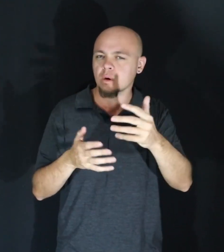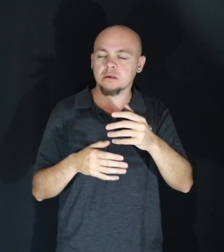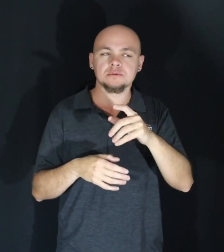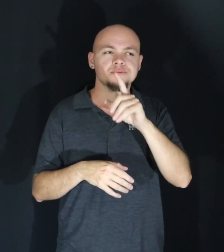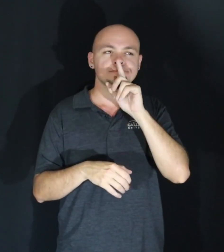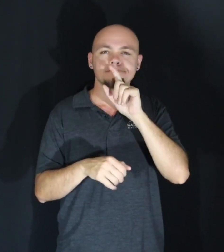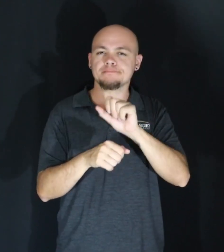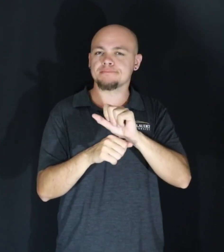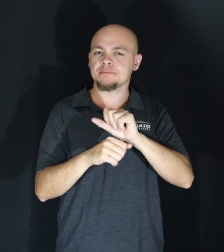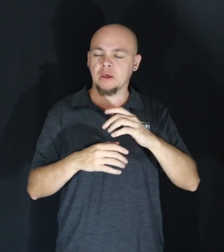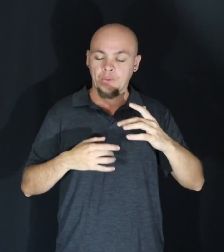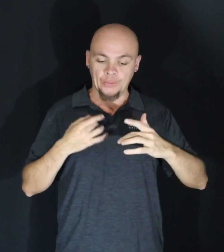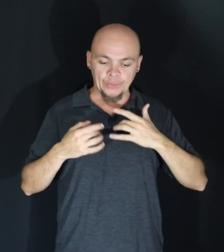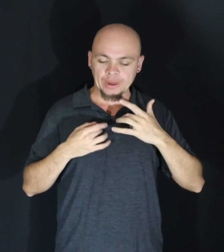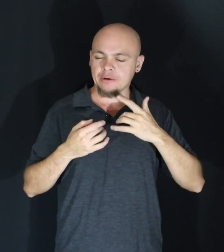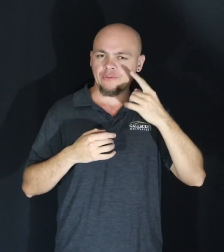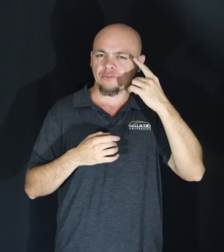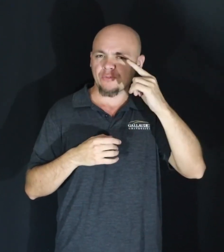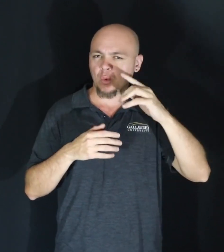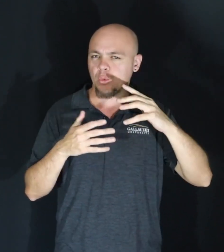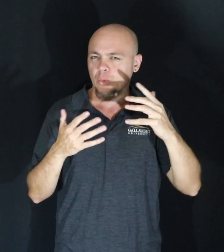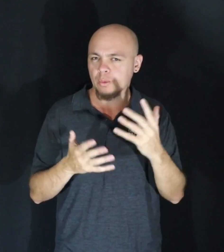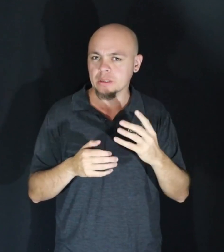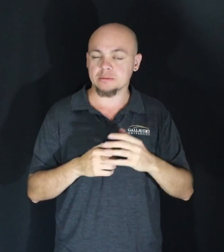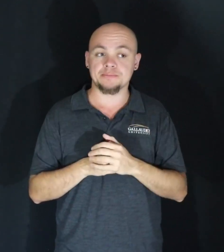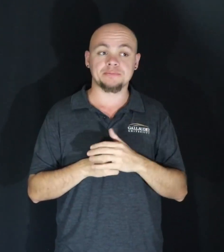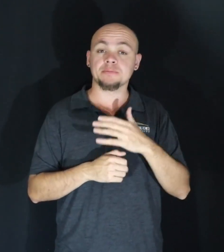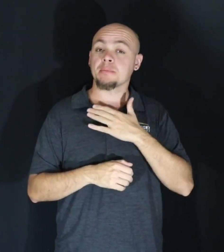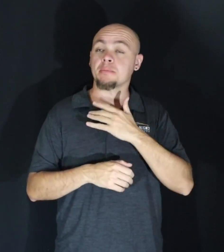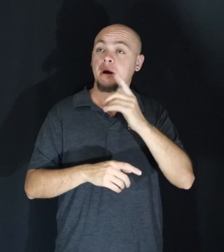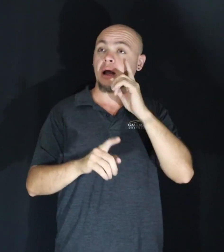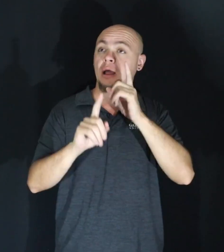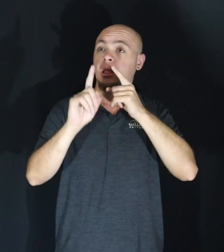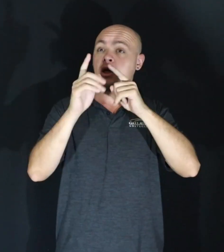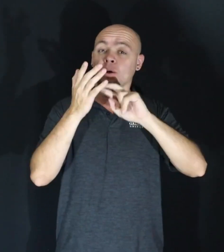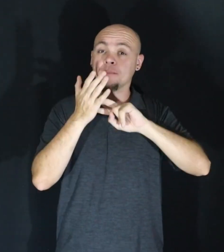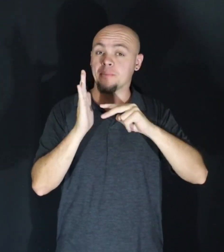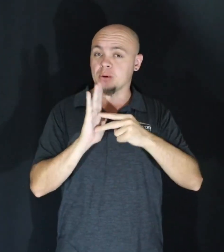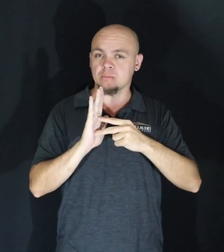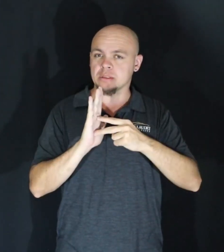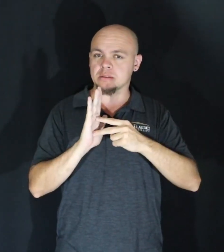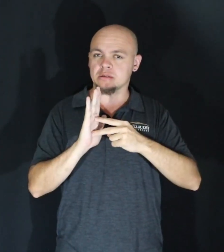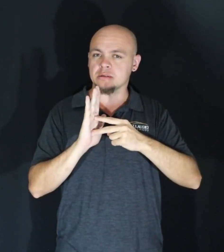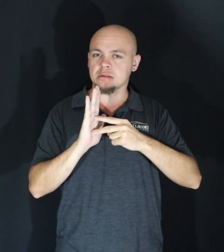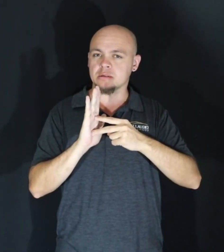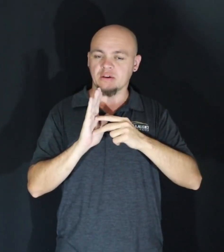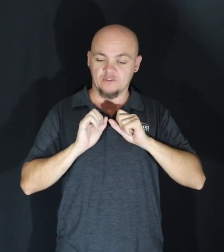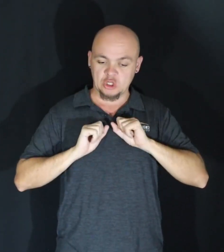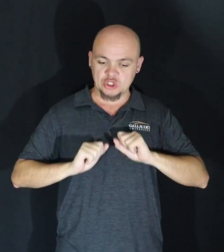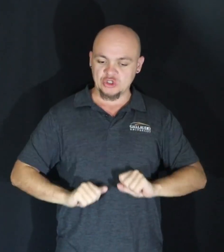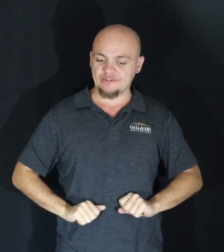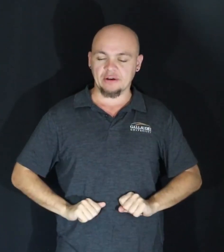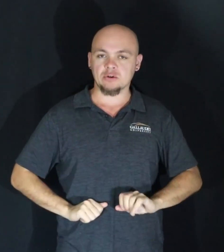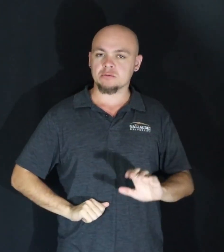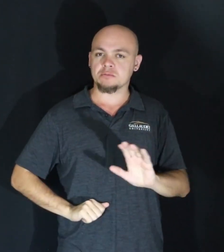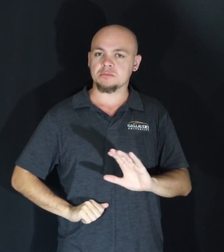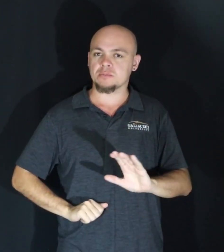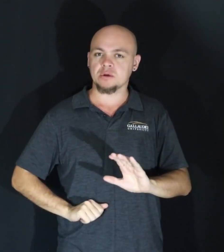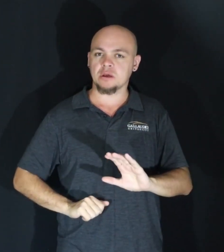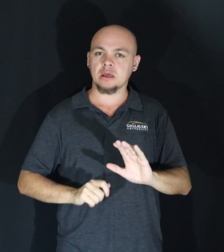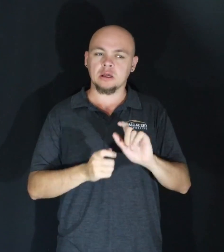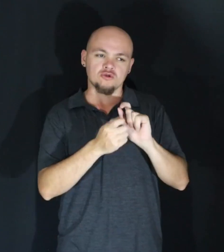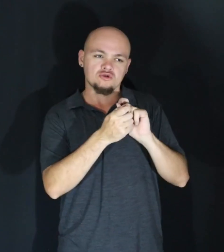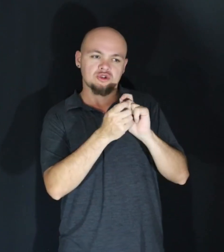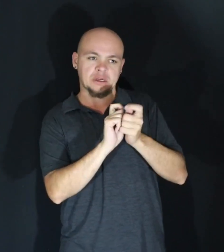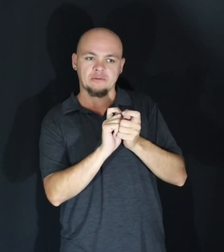you up? And I realized that my purpose wasn't just about survival. It was about pivoting and